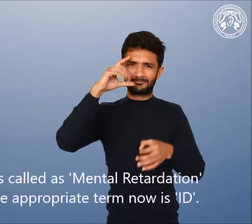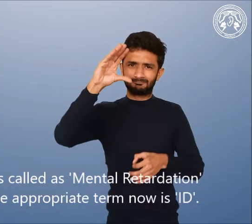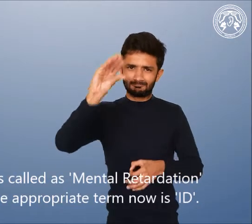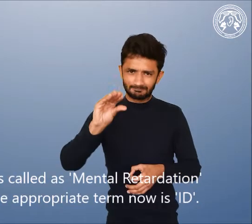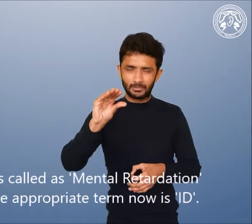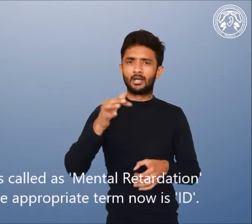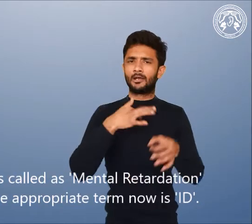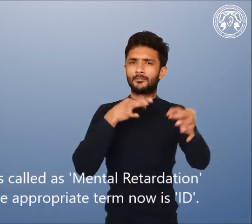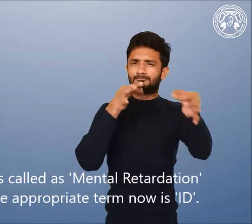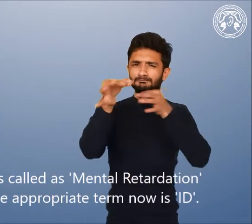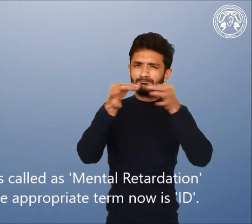ID.